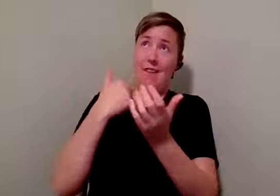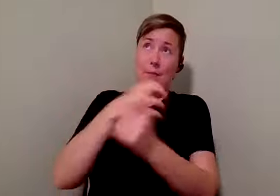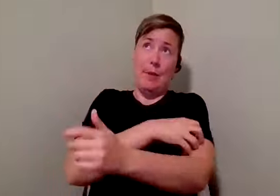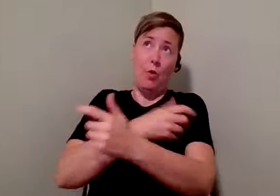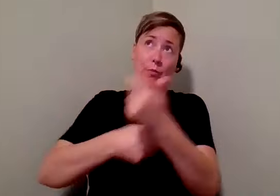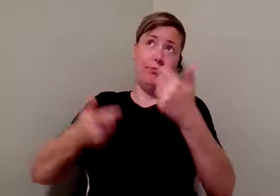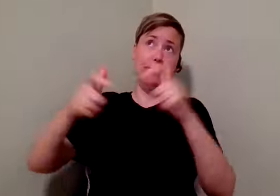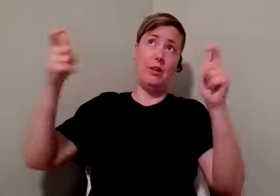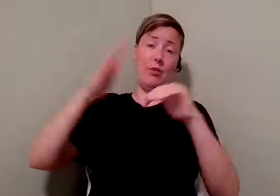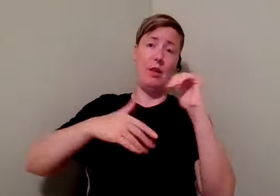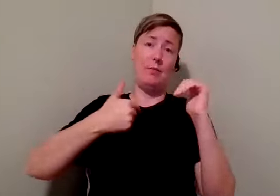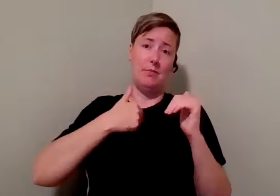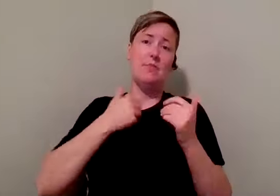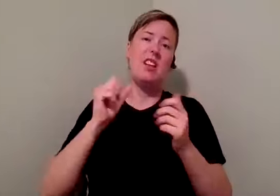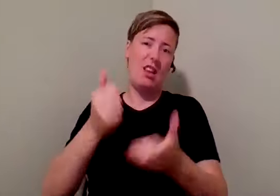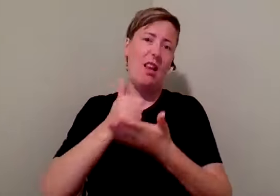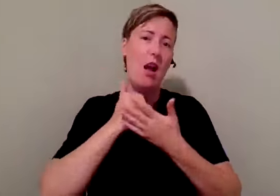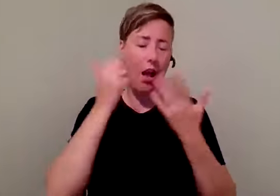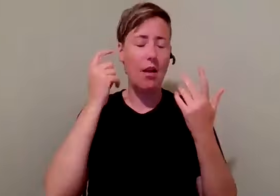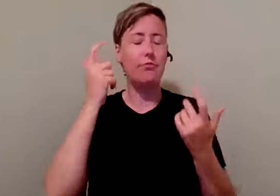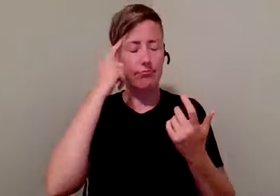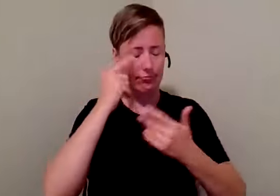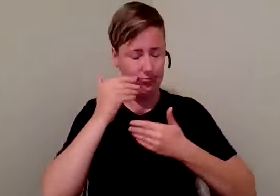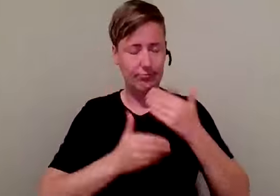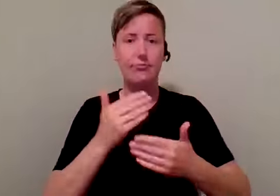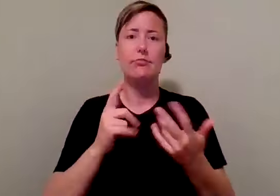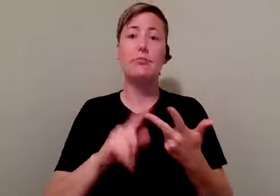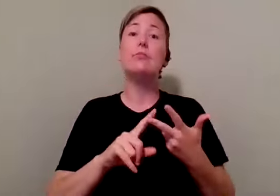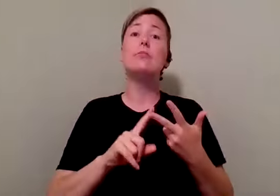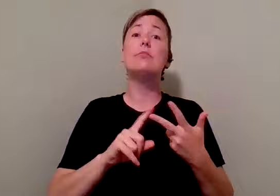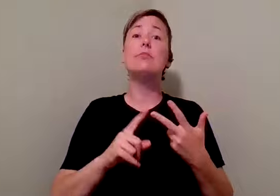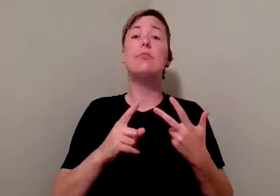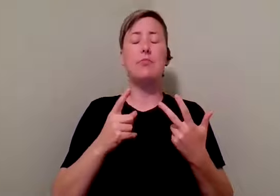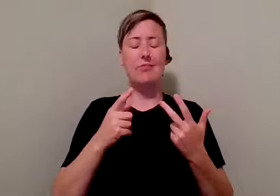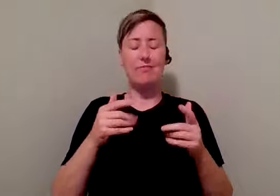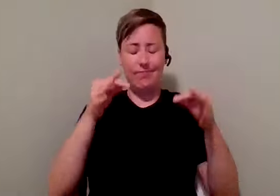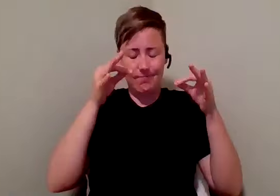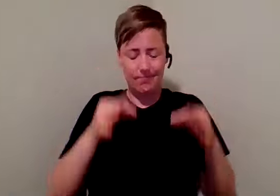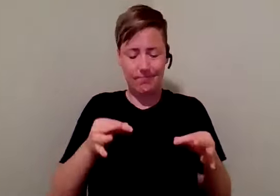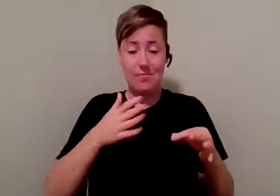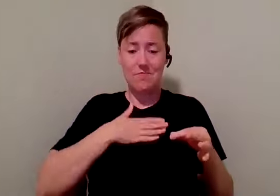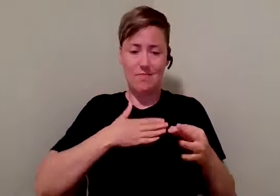to sanity. 3, made a decision to turn our will and our lives over to the care of God as we understood